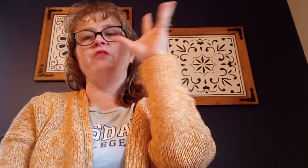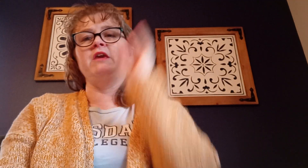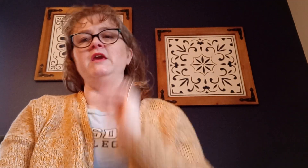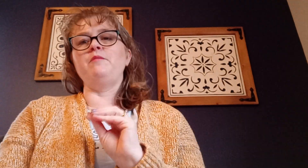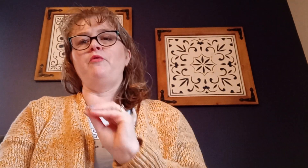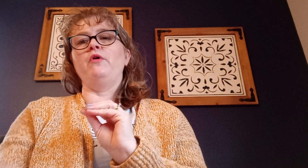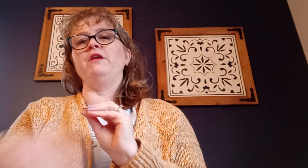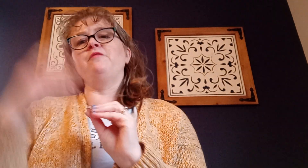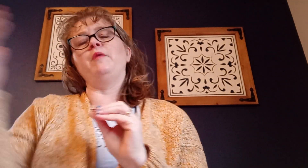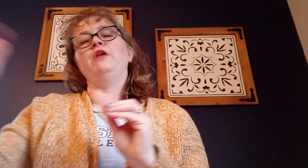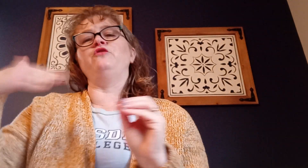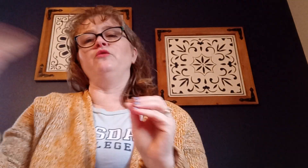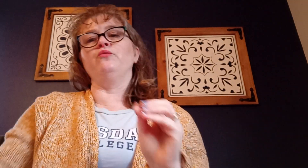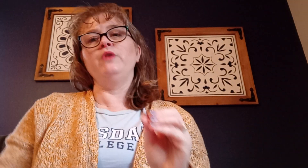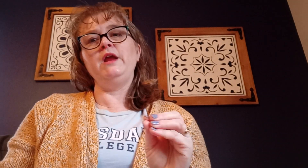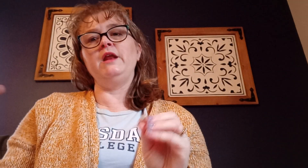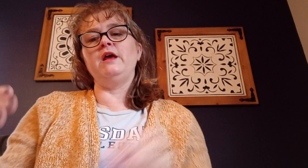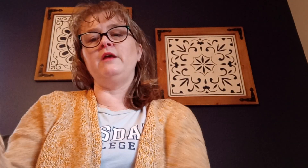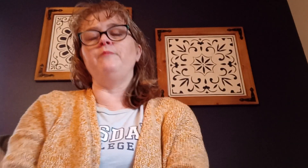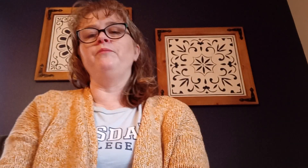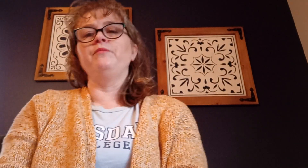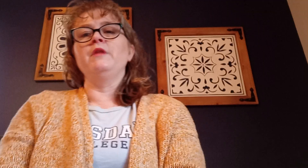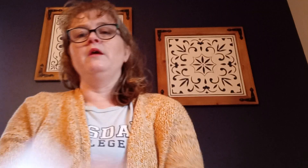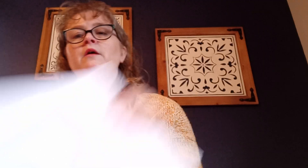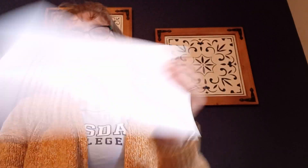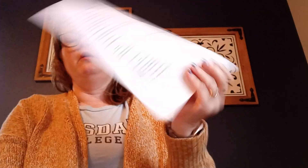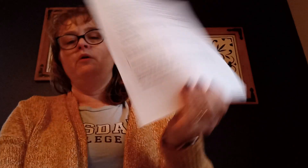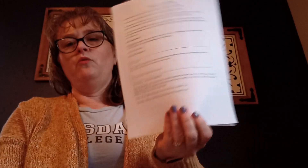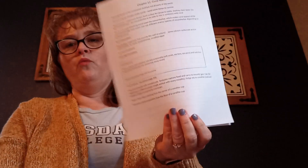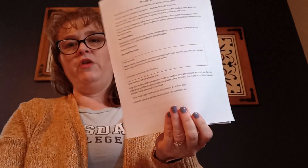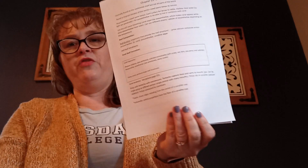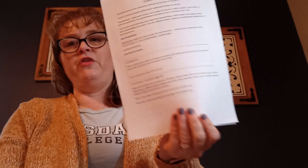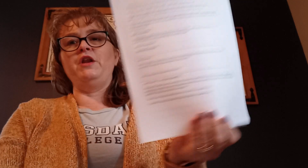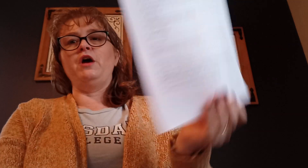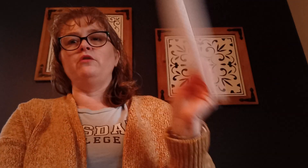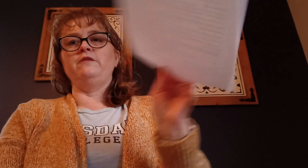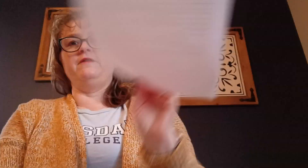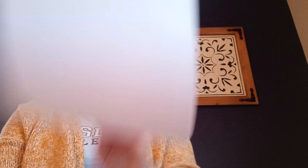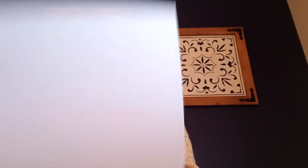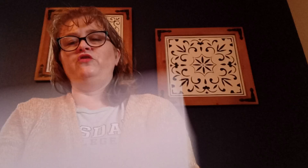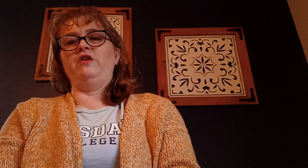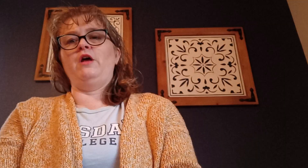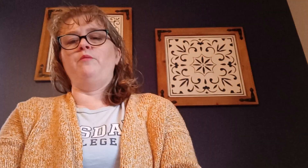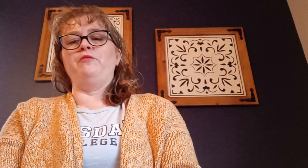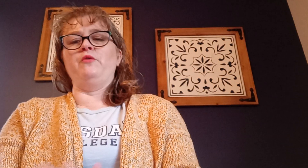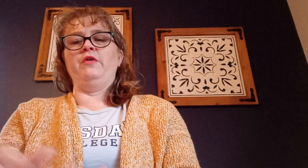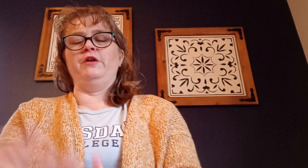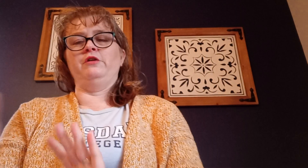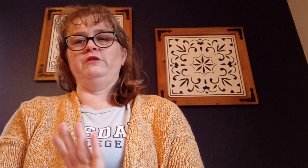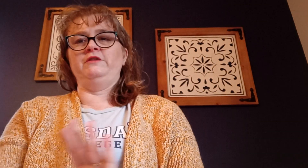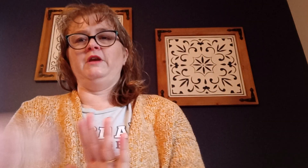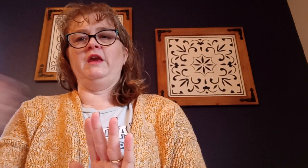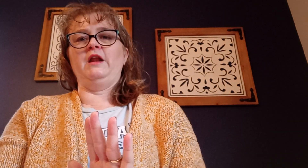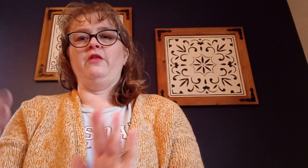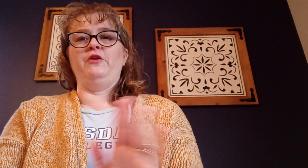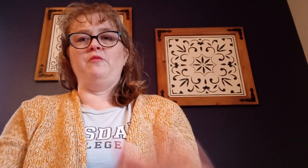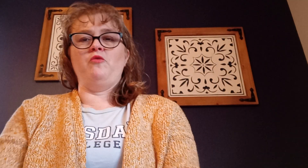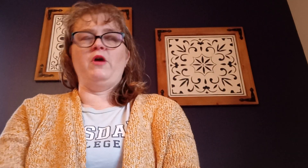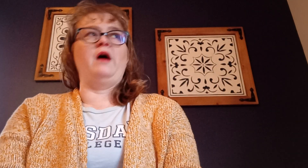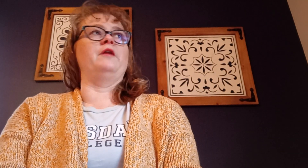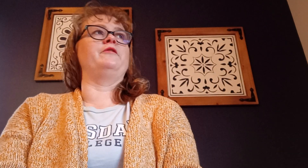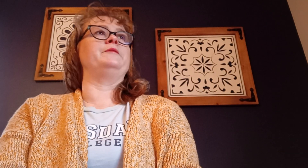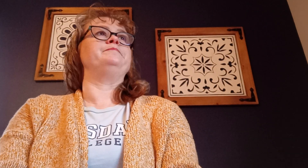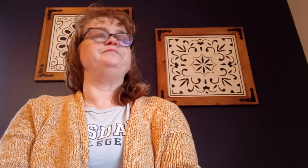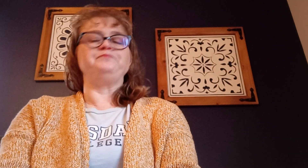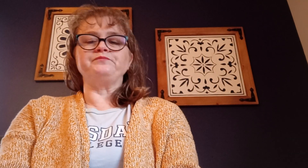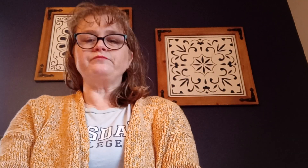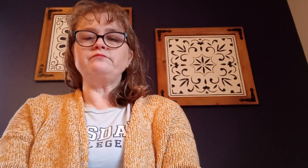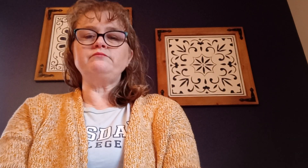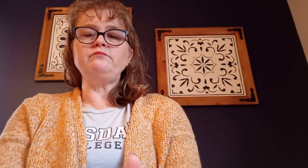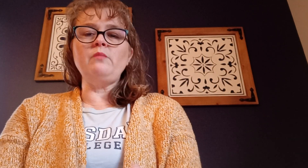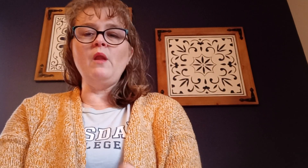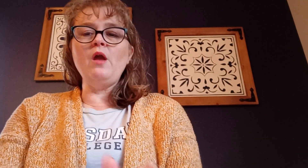key points. But as you read it with the notes, that should help you a little to get a little more out of